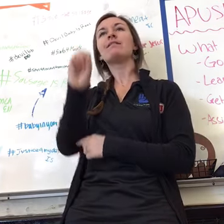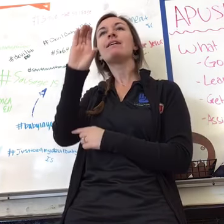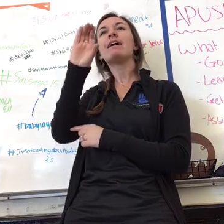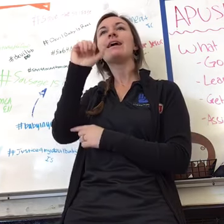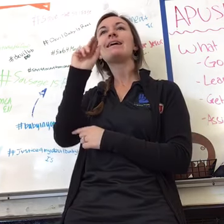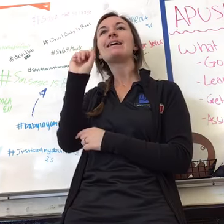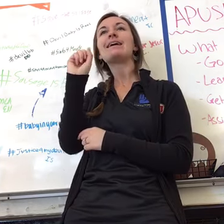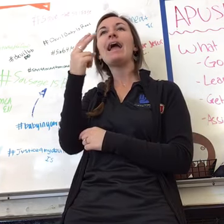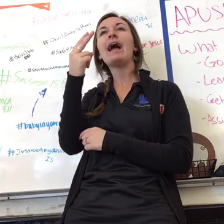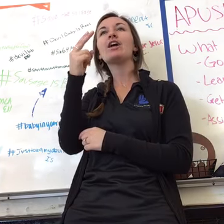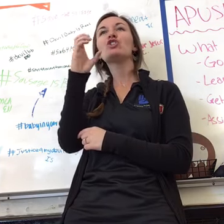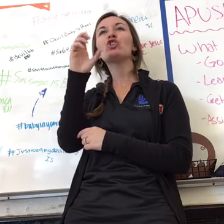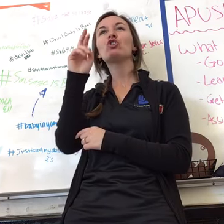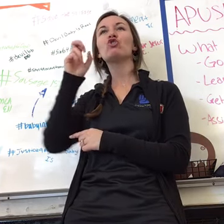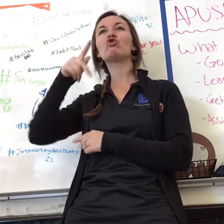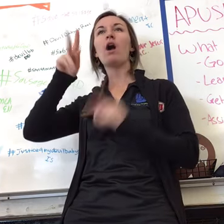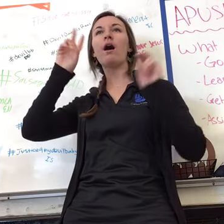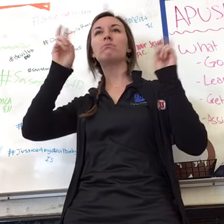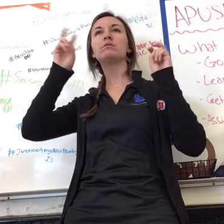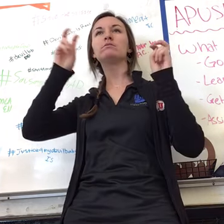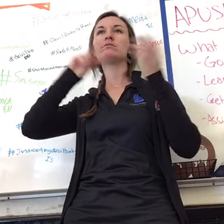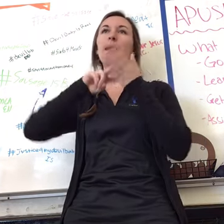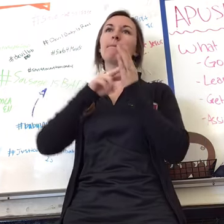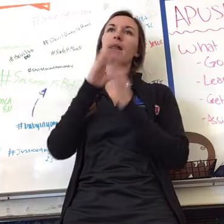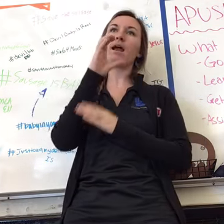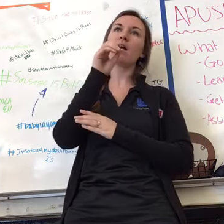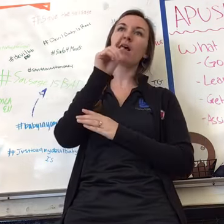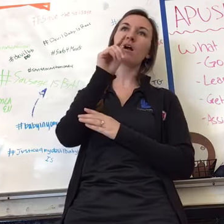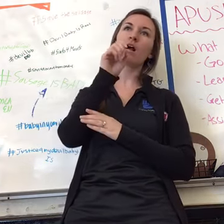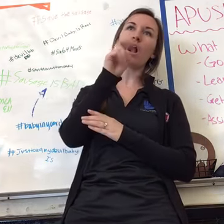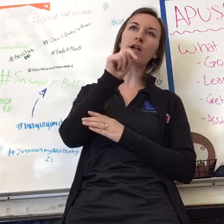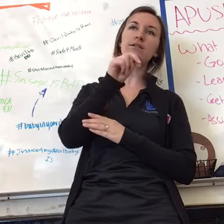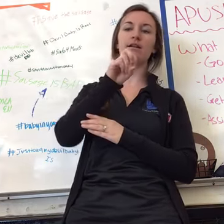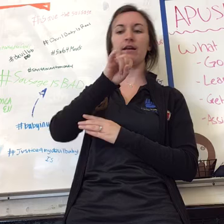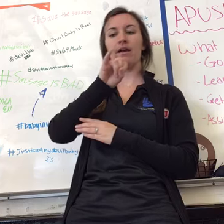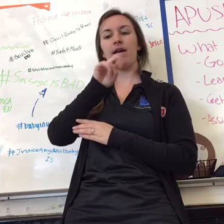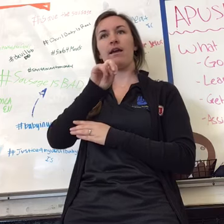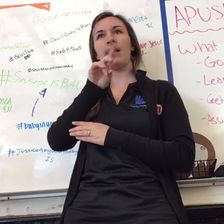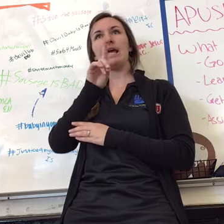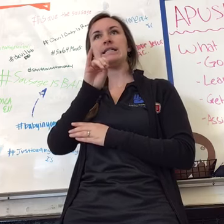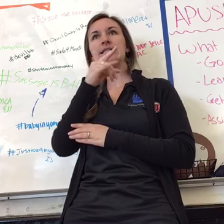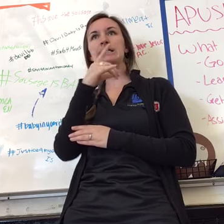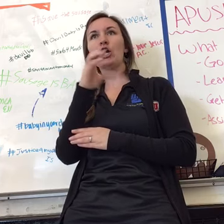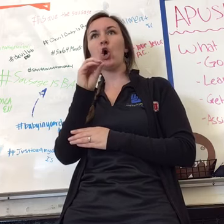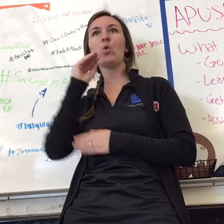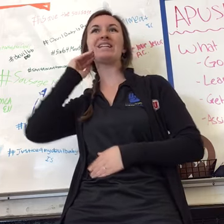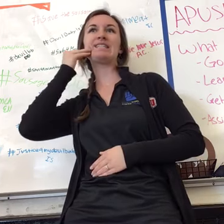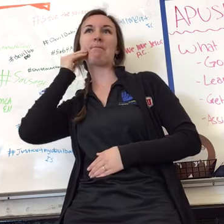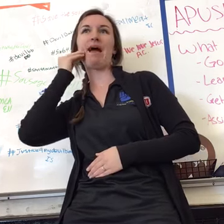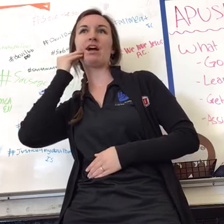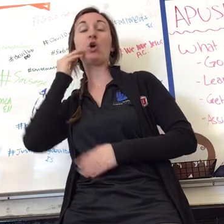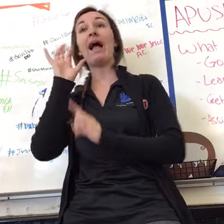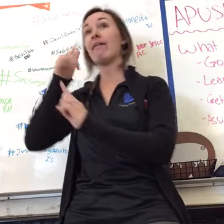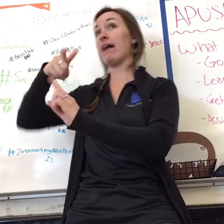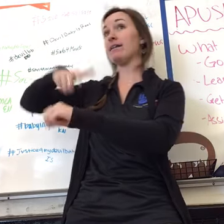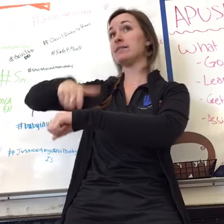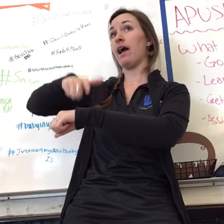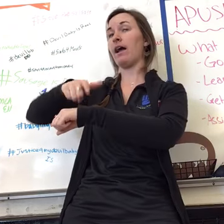be your cotton, your indigo, and tobacco. Although at most of this point it's going to be cotton because indigo and tobacco is going to be